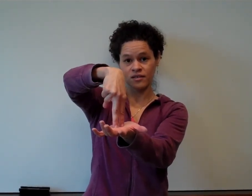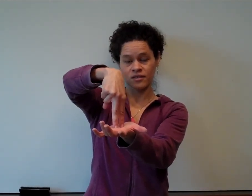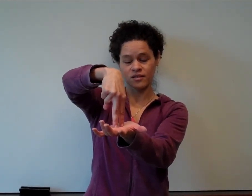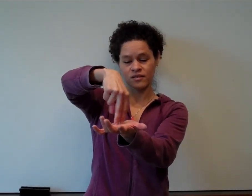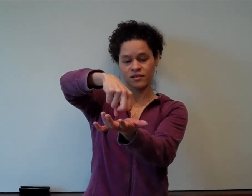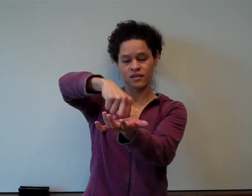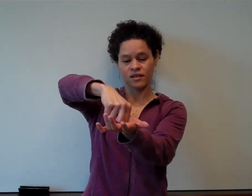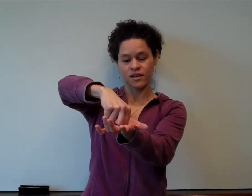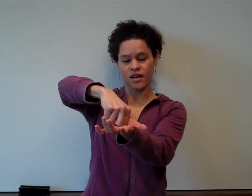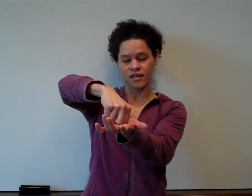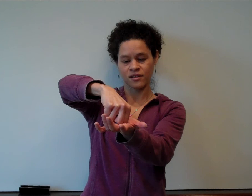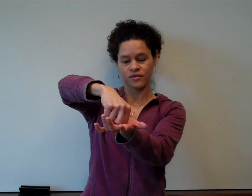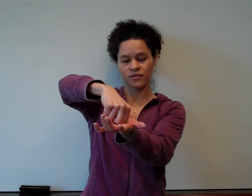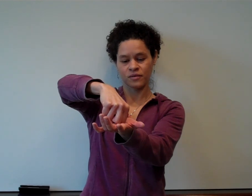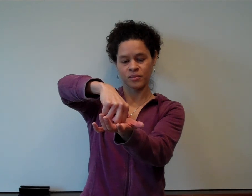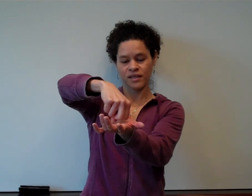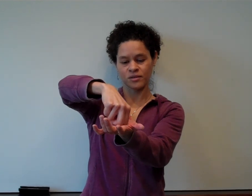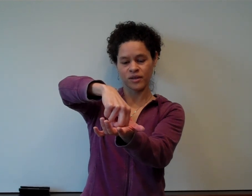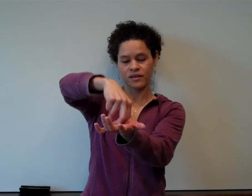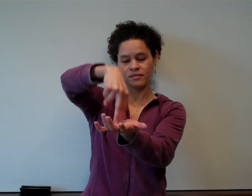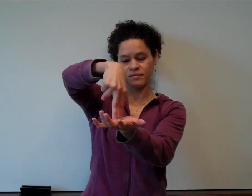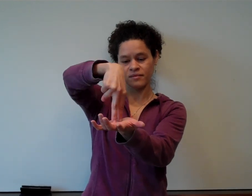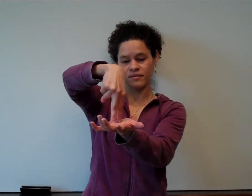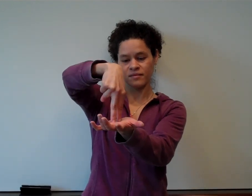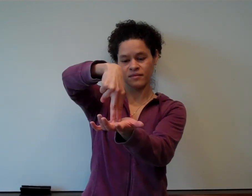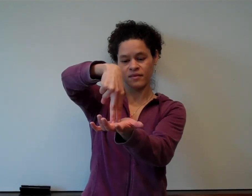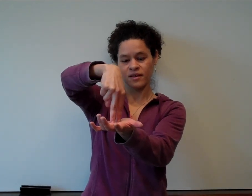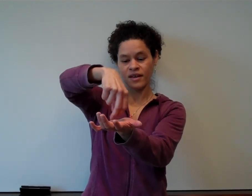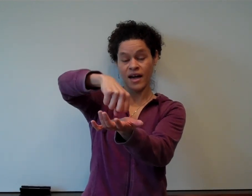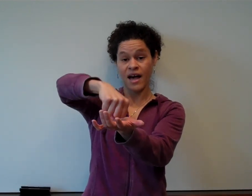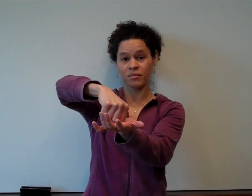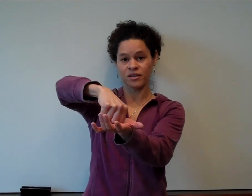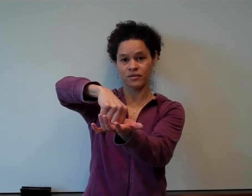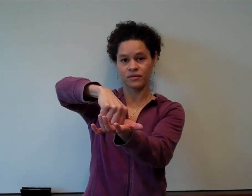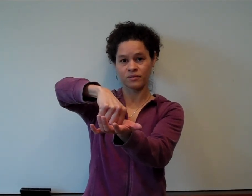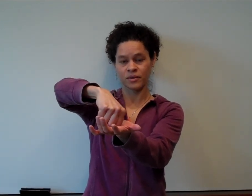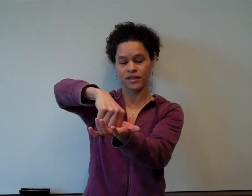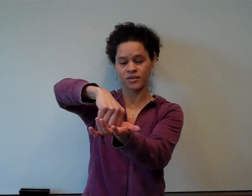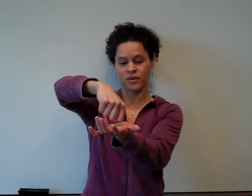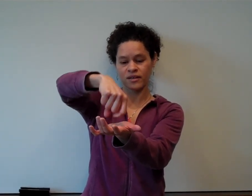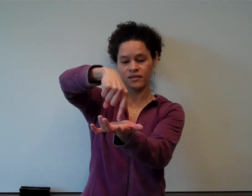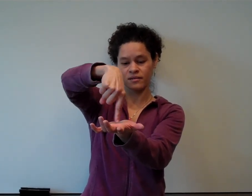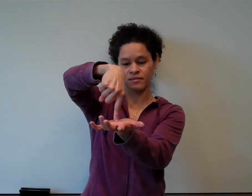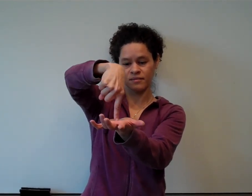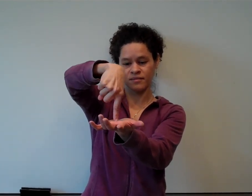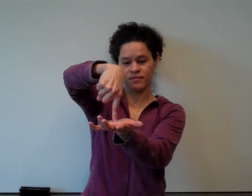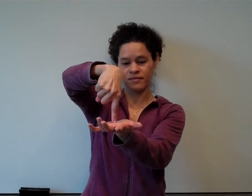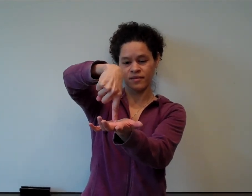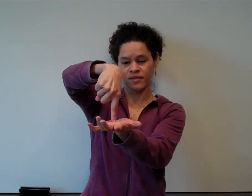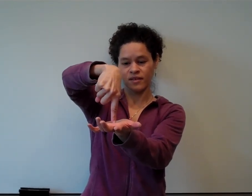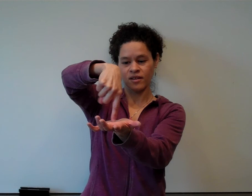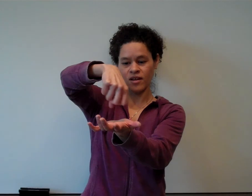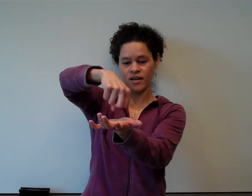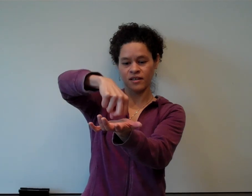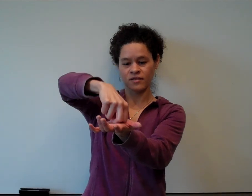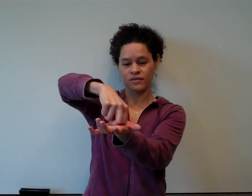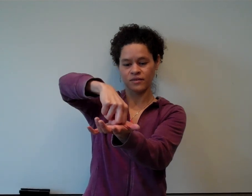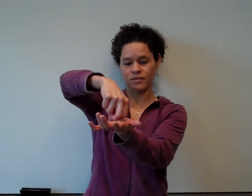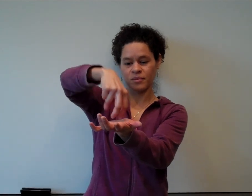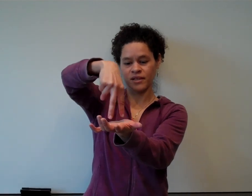fingers. Locative, place where. Ablative, place where. Locative, place